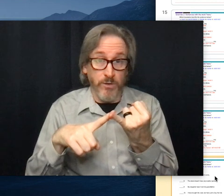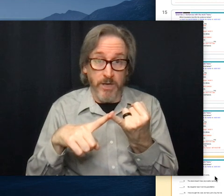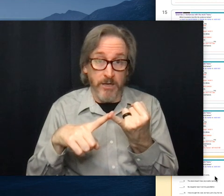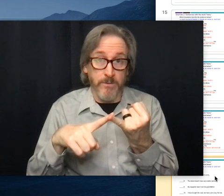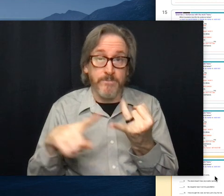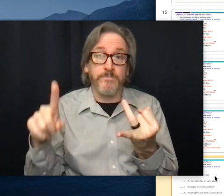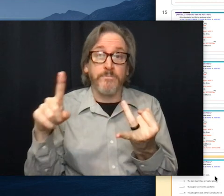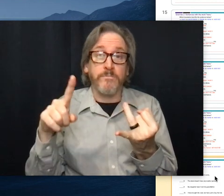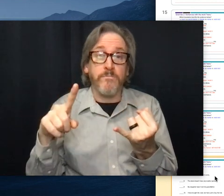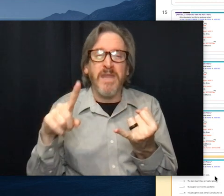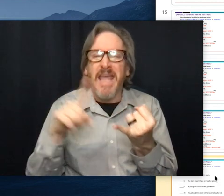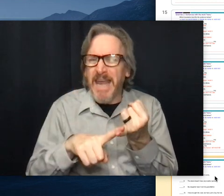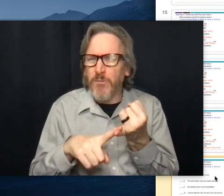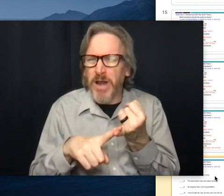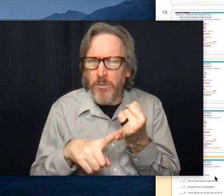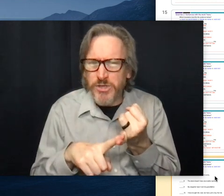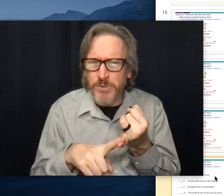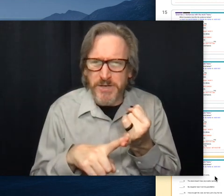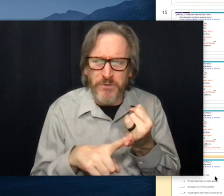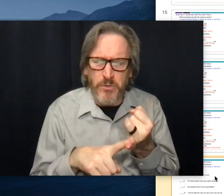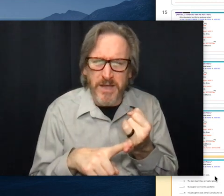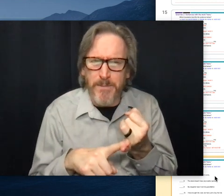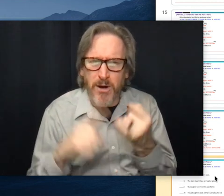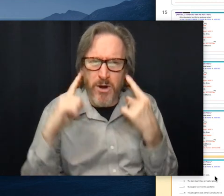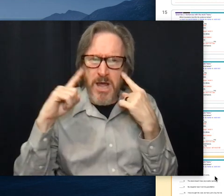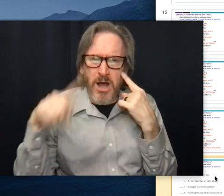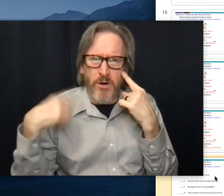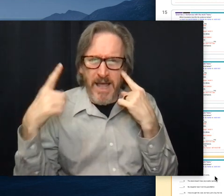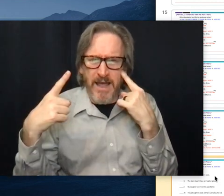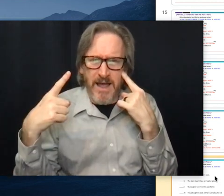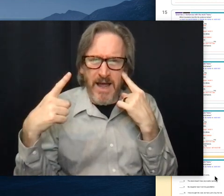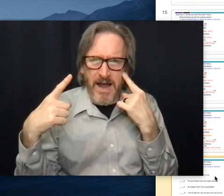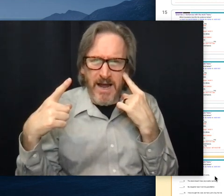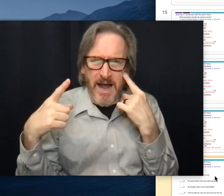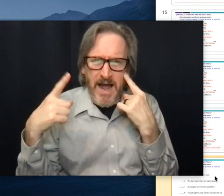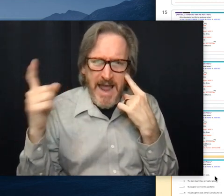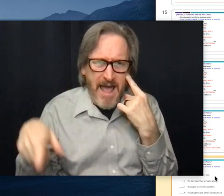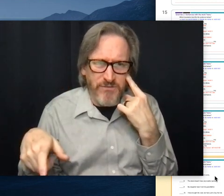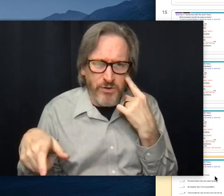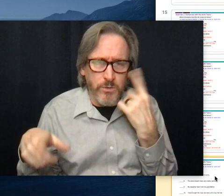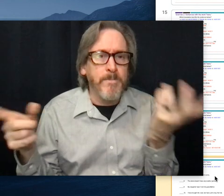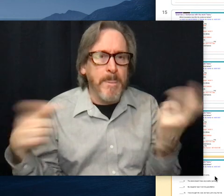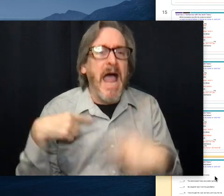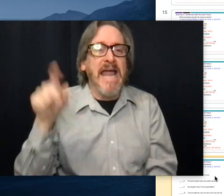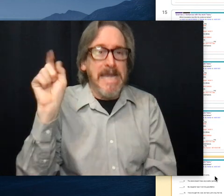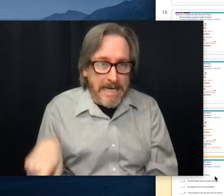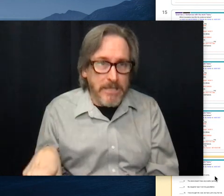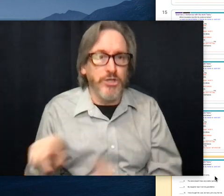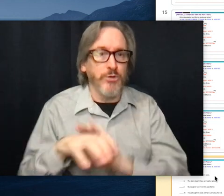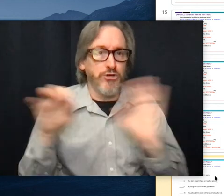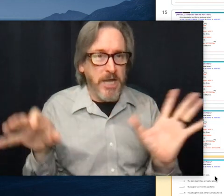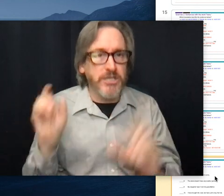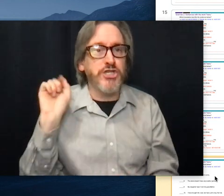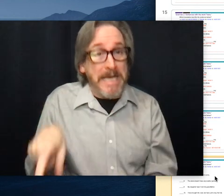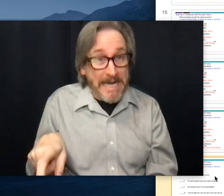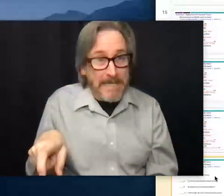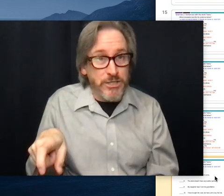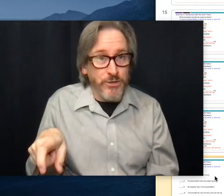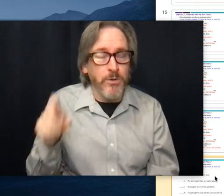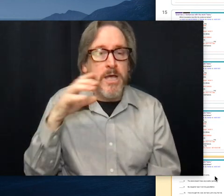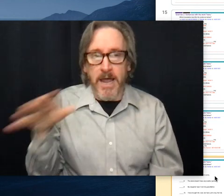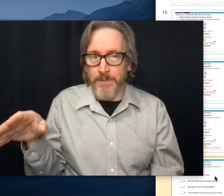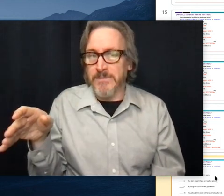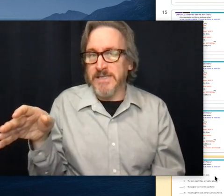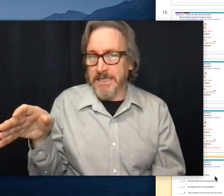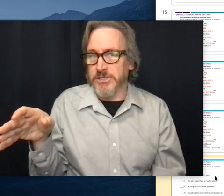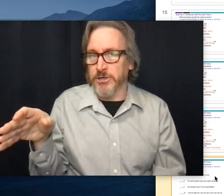have that you need. And then what helps too is if you think about, okay, I have to, I need to. Change it to need